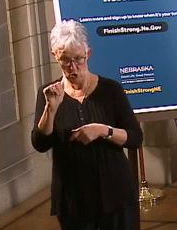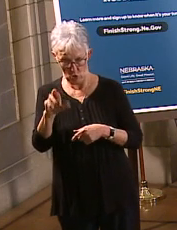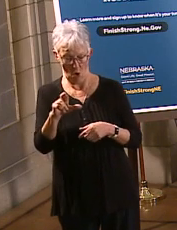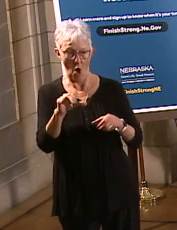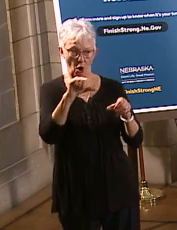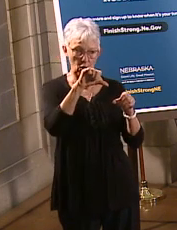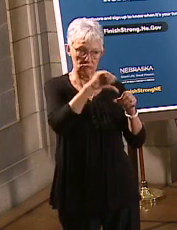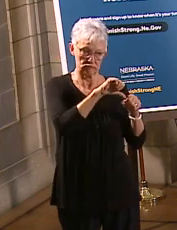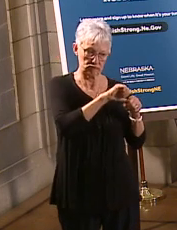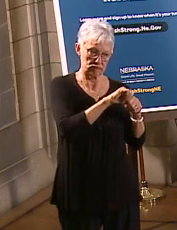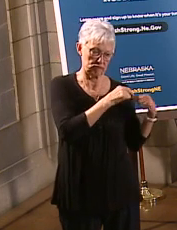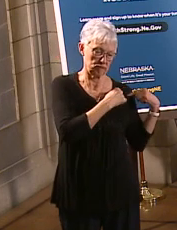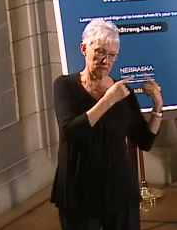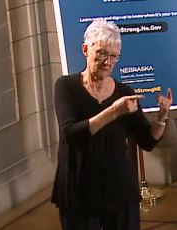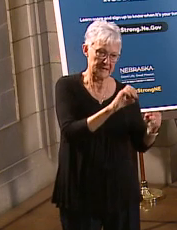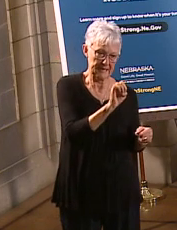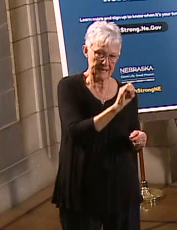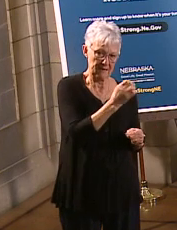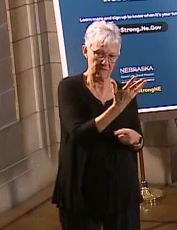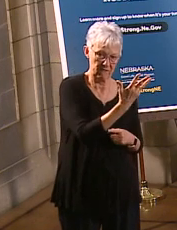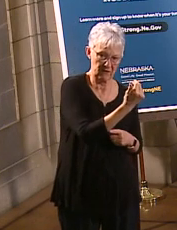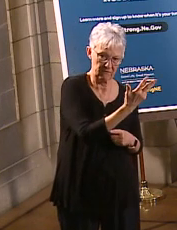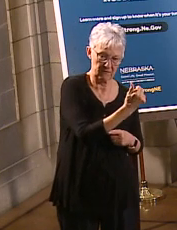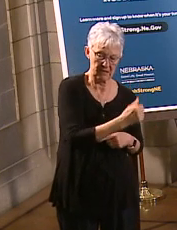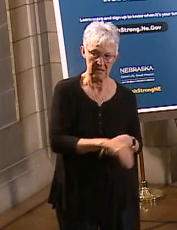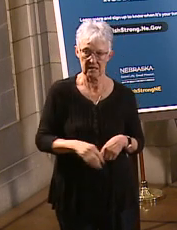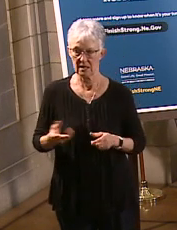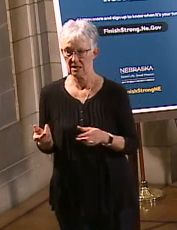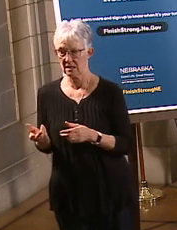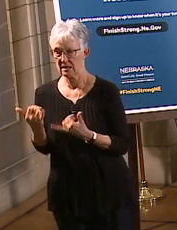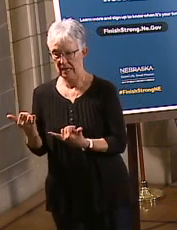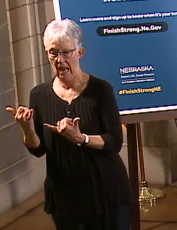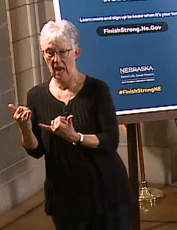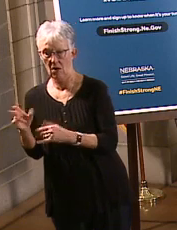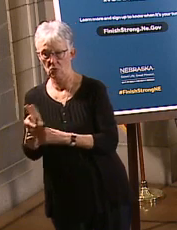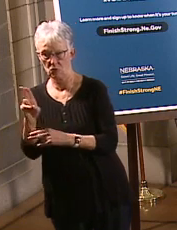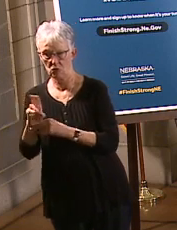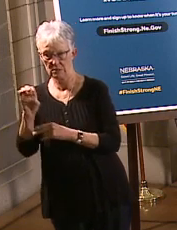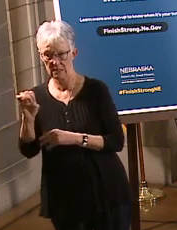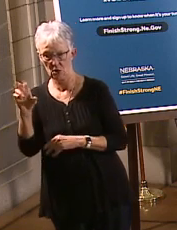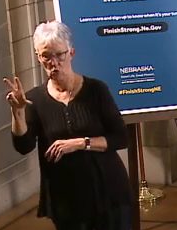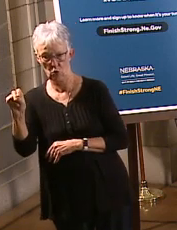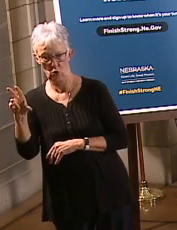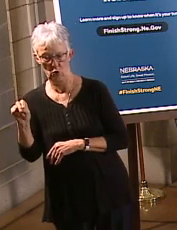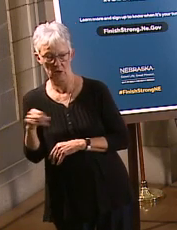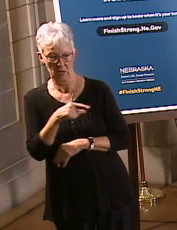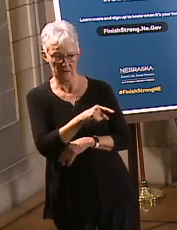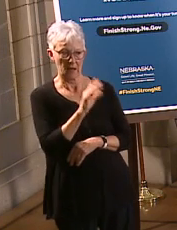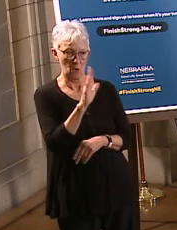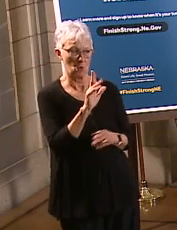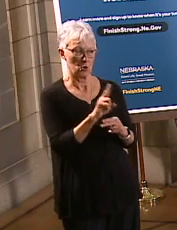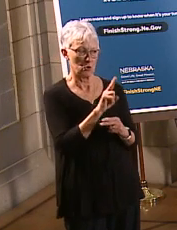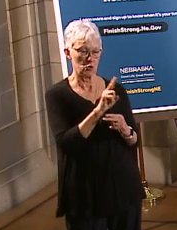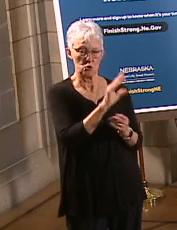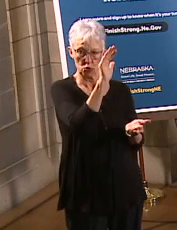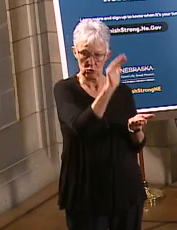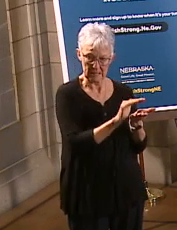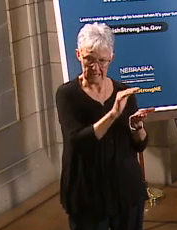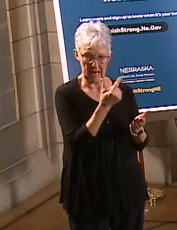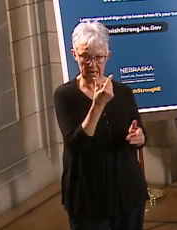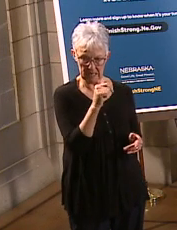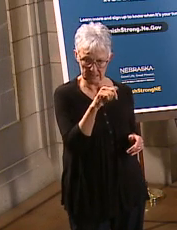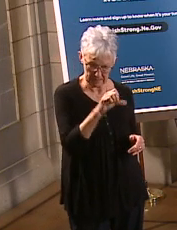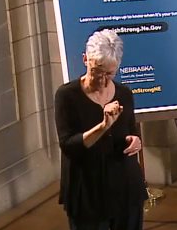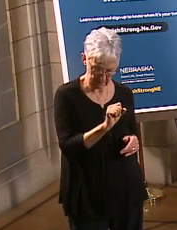E30, then the ethanol consumption would increase by 66,000 gallons per year. And the CO2 emissions for